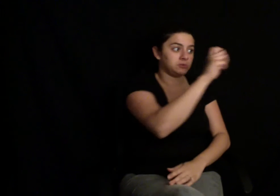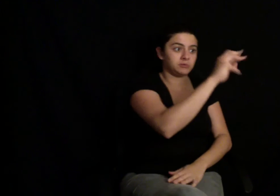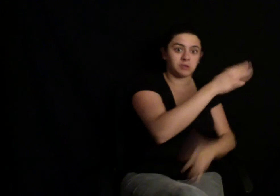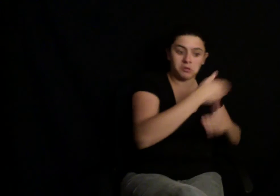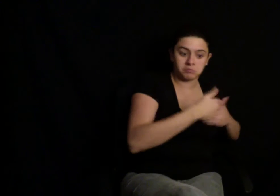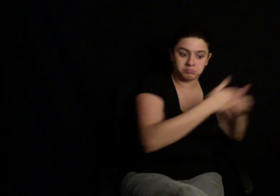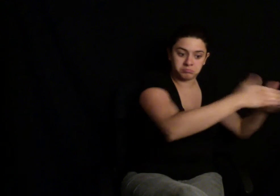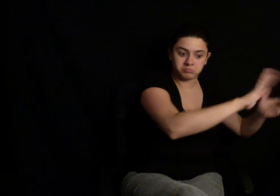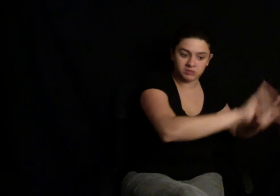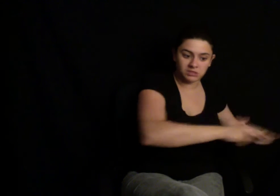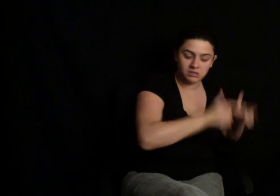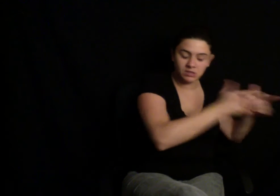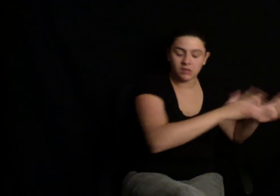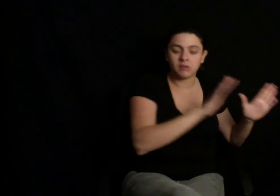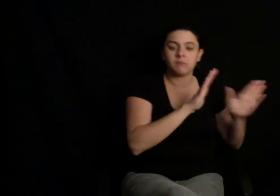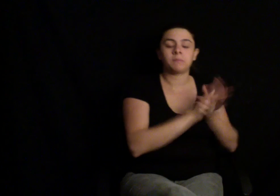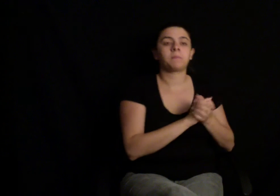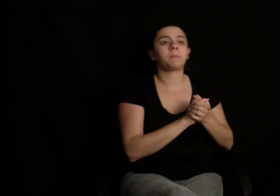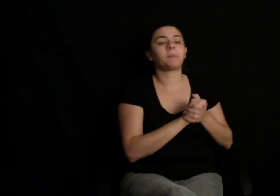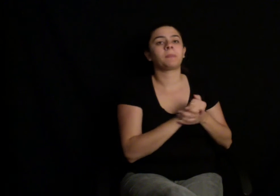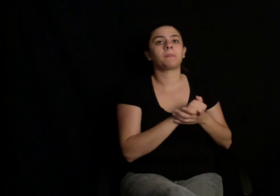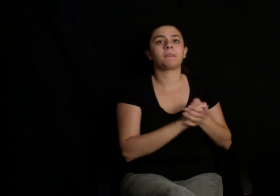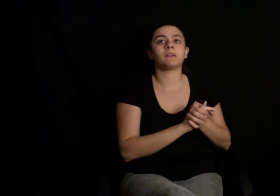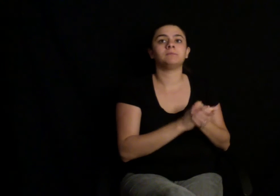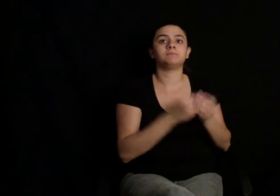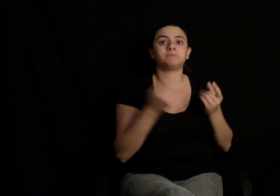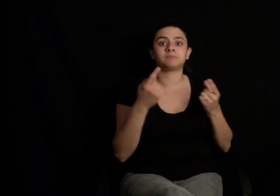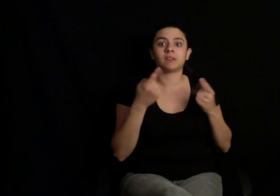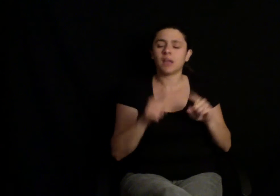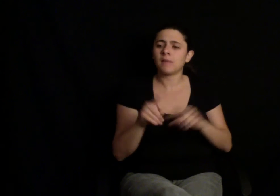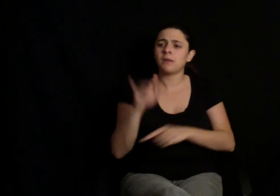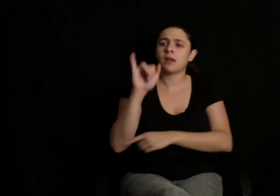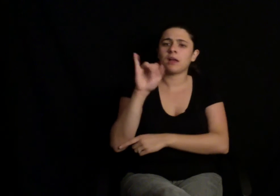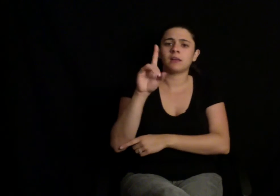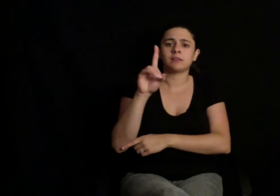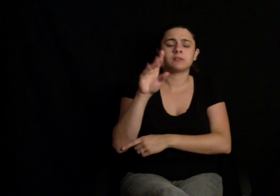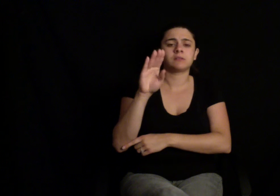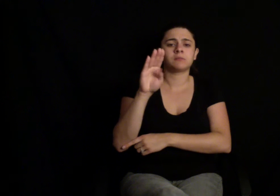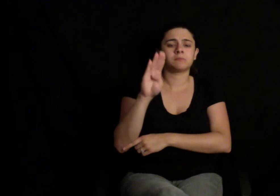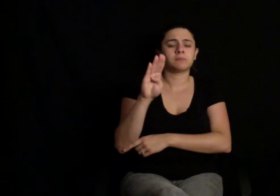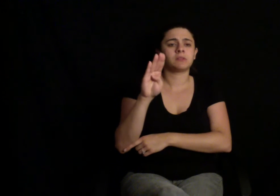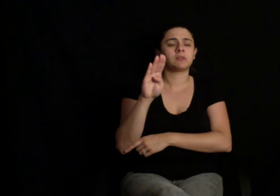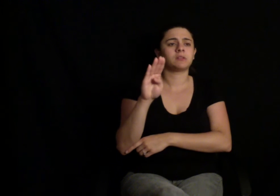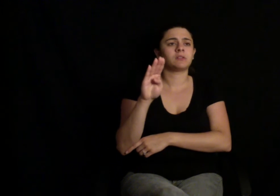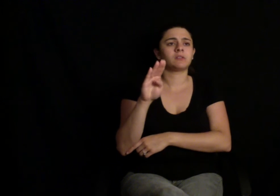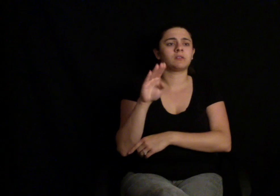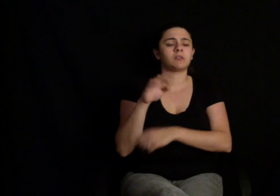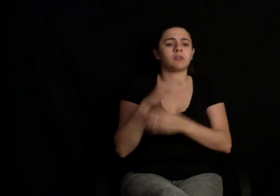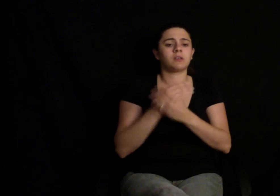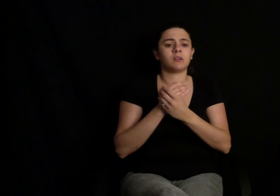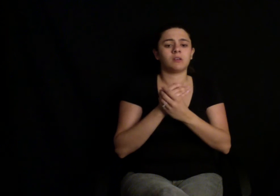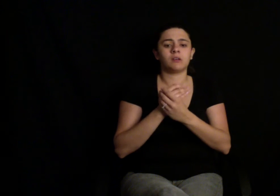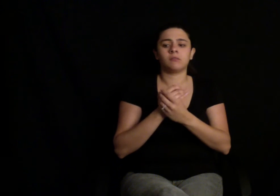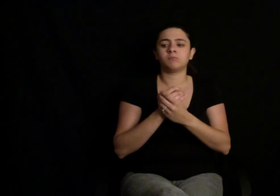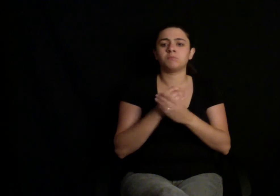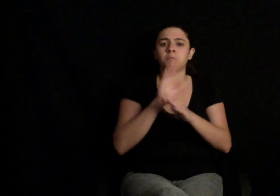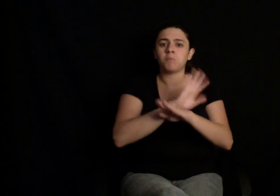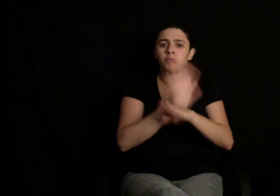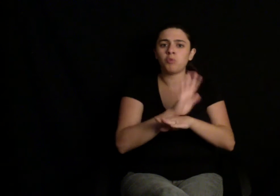got updated on IMDb, and all of a sudden I'm on it. And it was Alexander Rhodes as the suspicious onlooker, and I